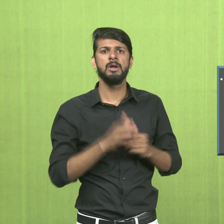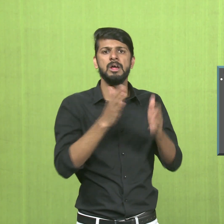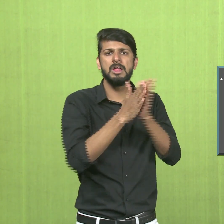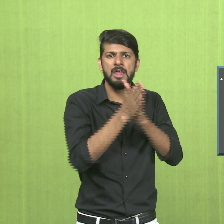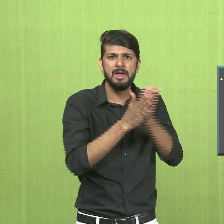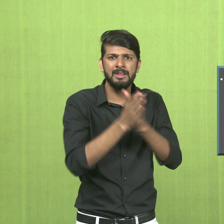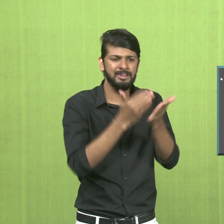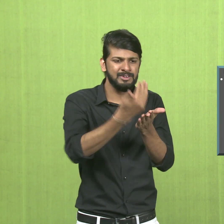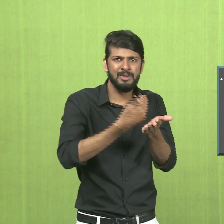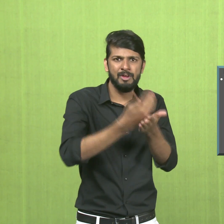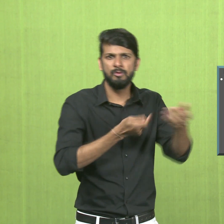woman whisking curds,